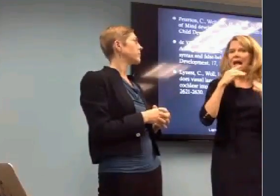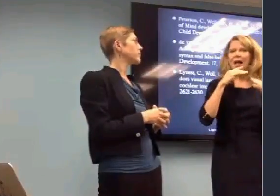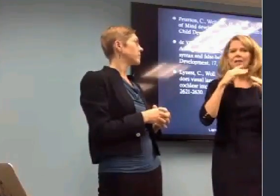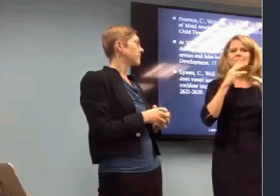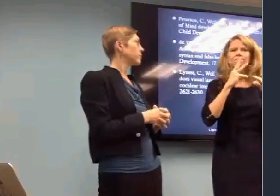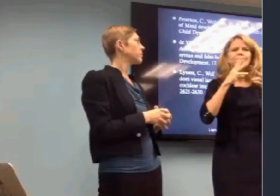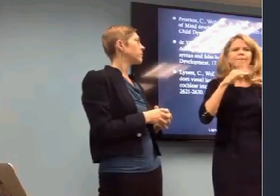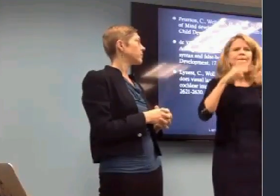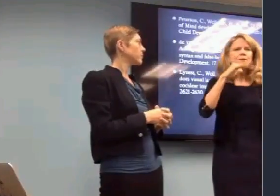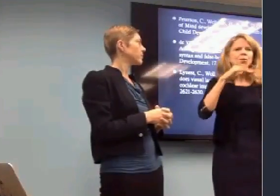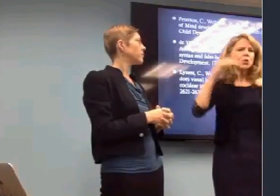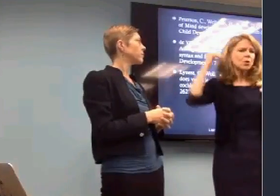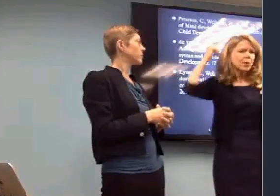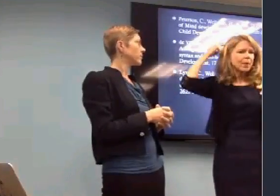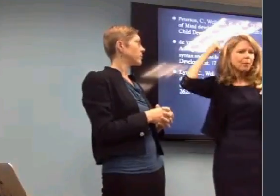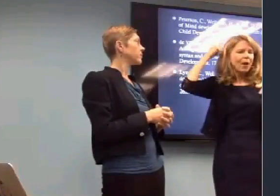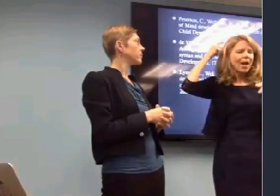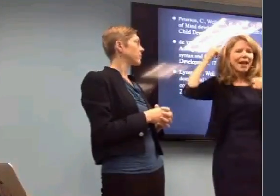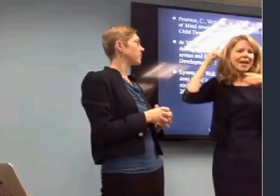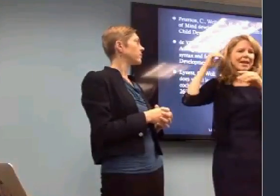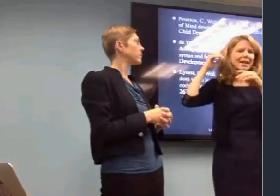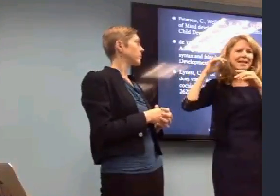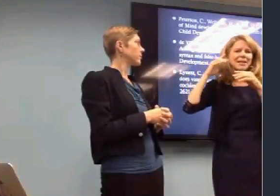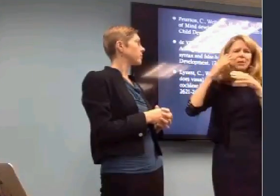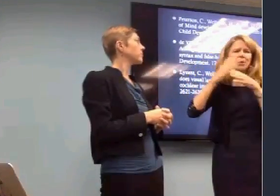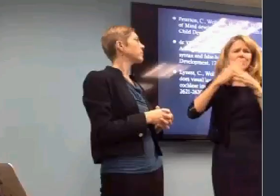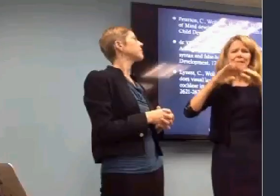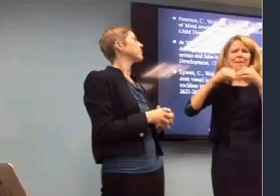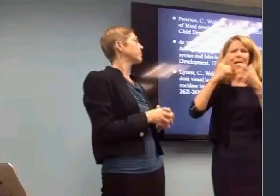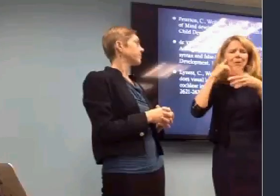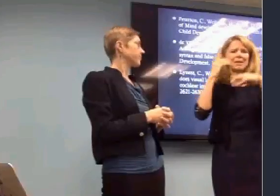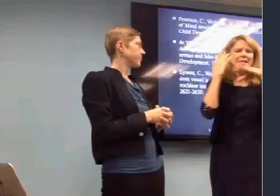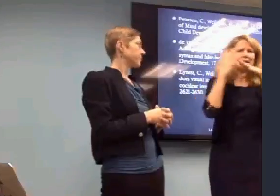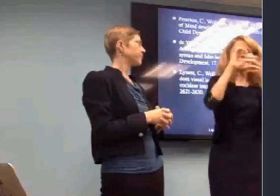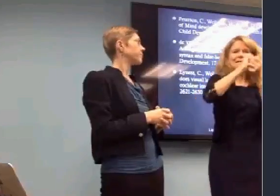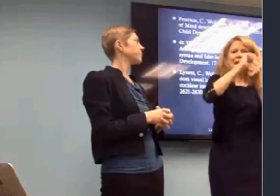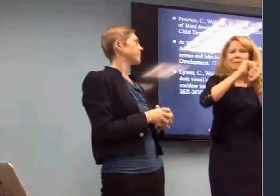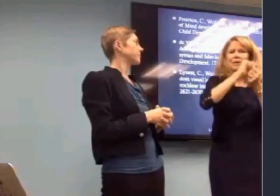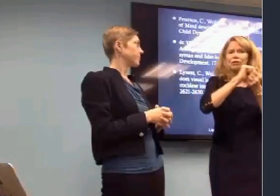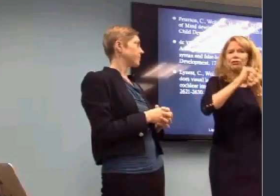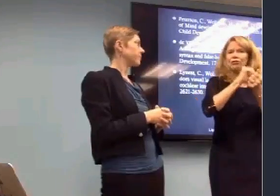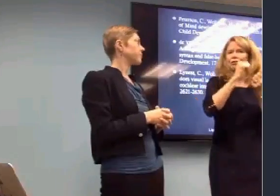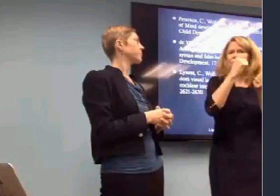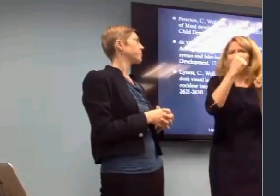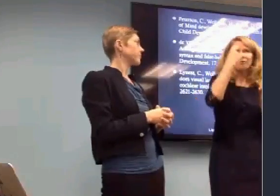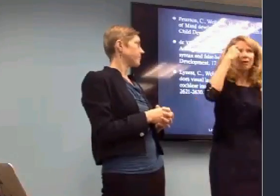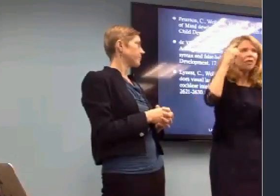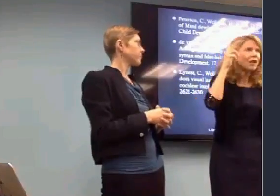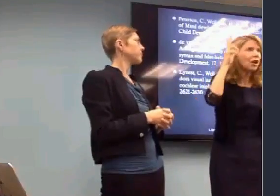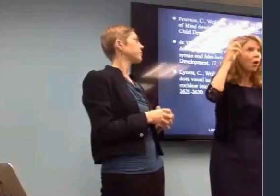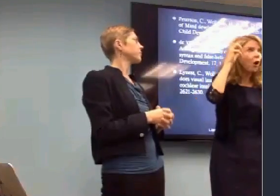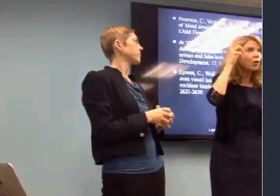somehow damaged the auditory. And the child would not get the cochlear implant until she was busted.